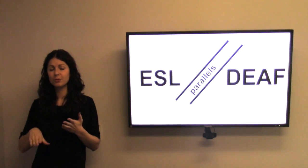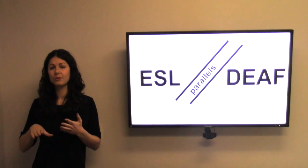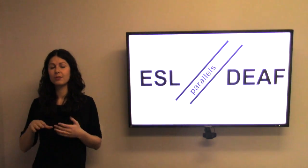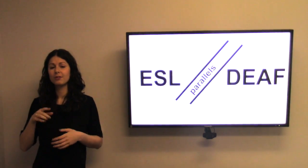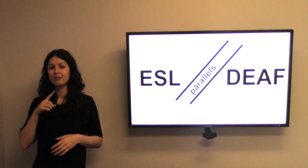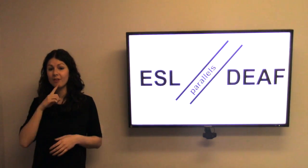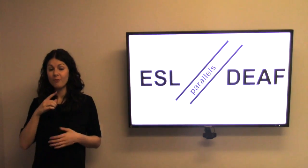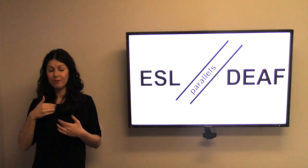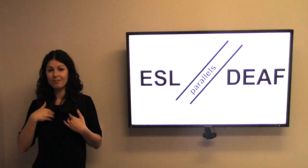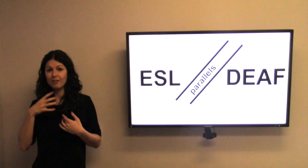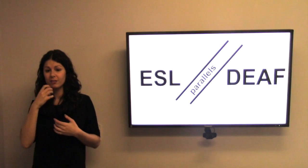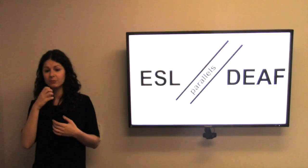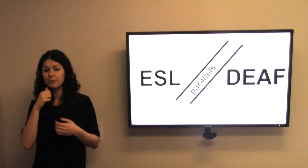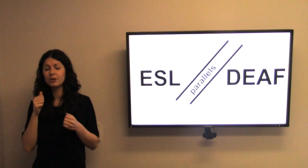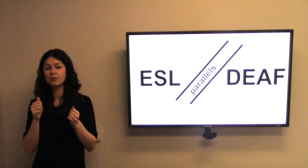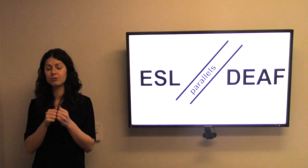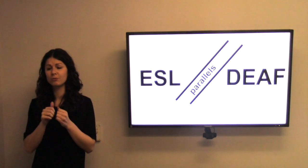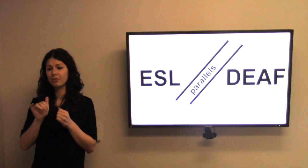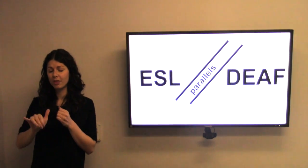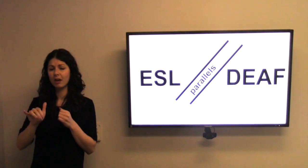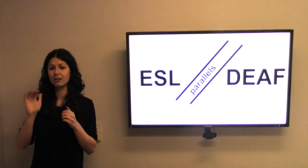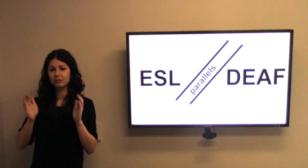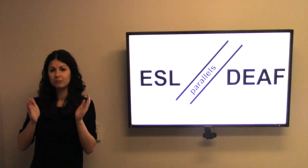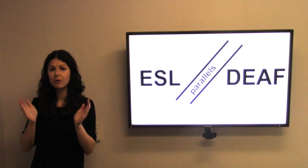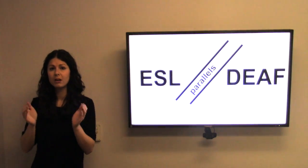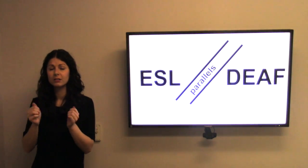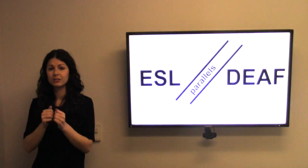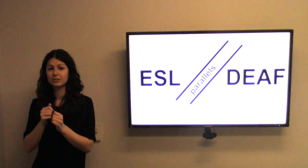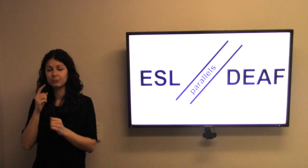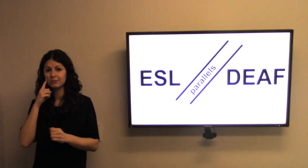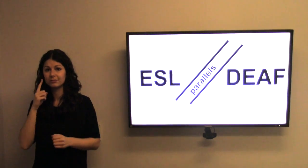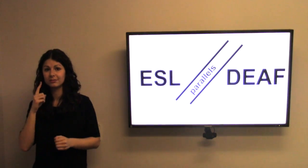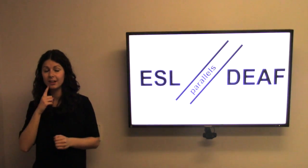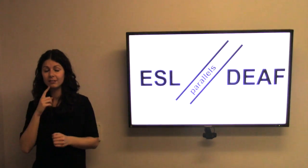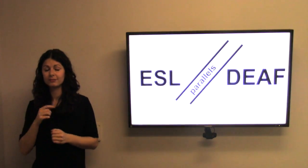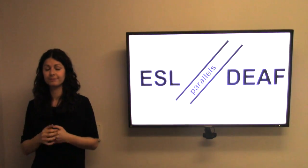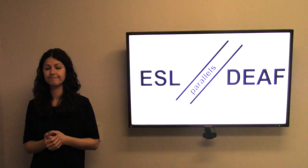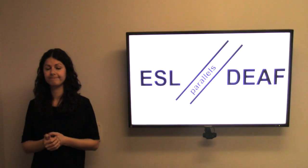ESL students really have experience with that comparison between them and deaf students.